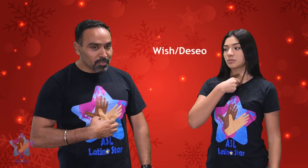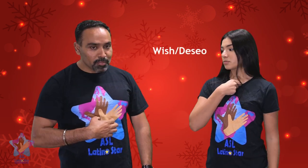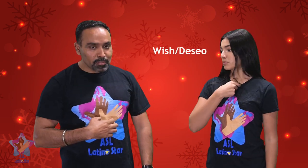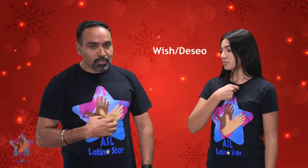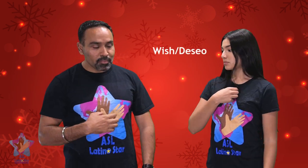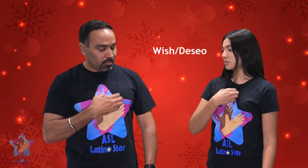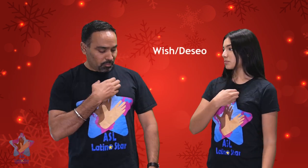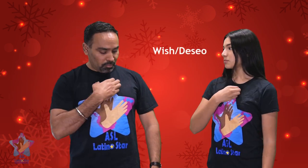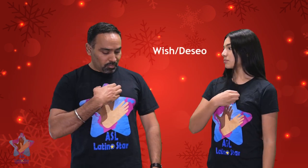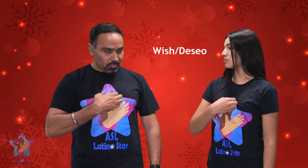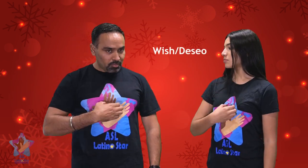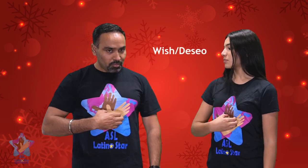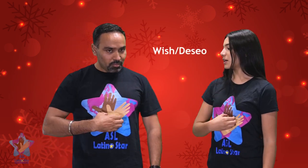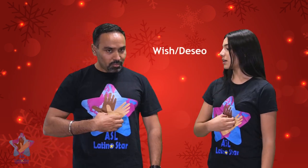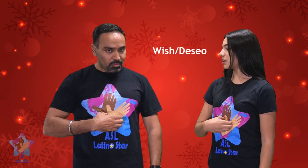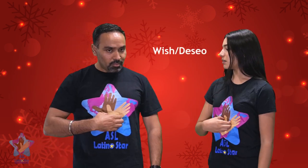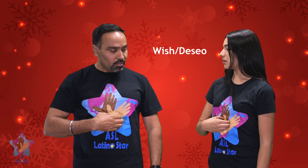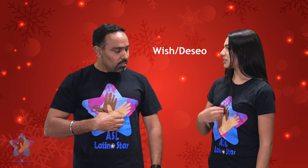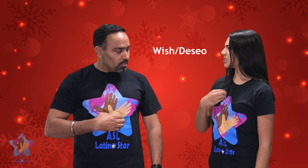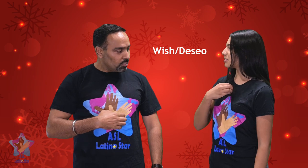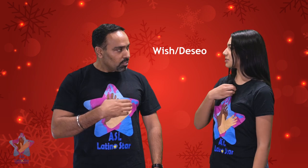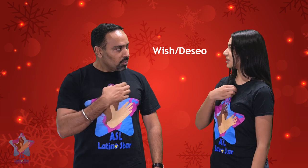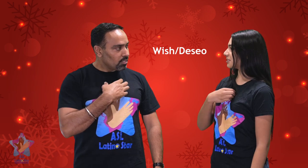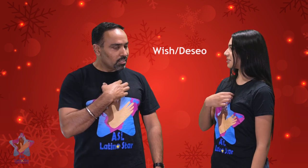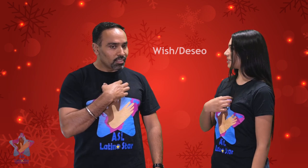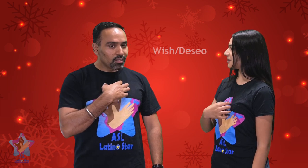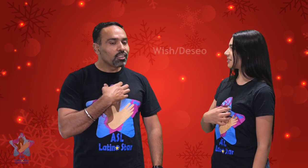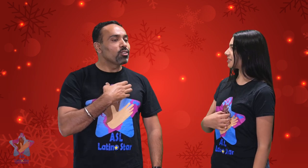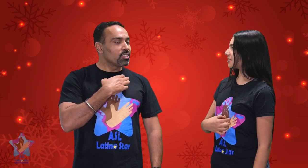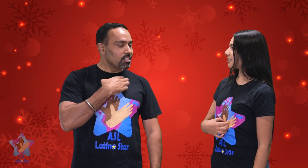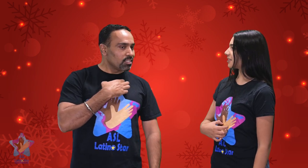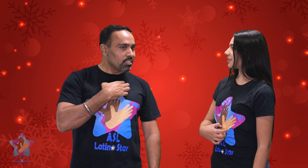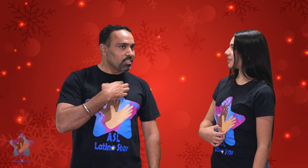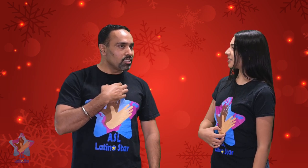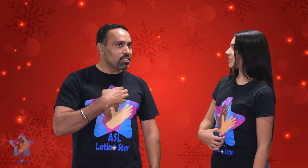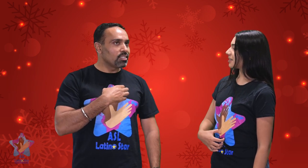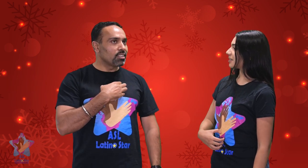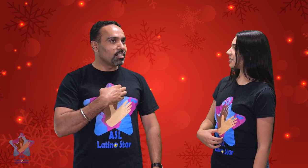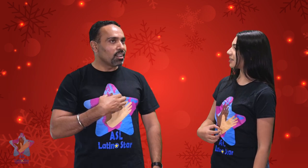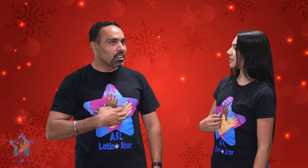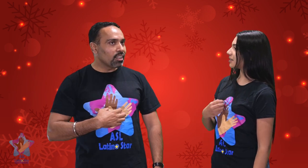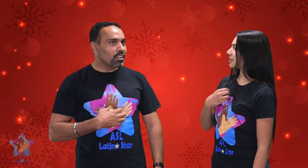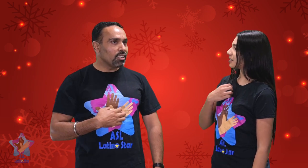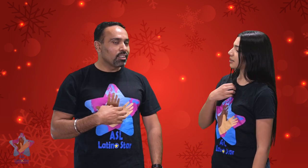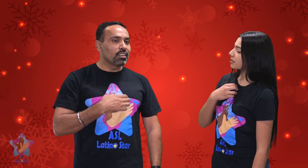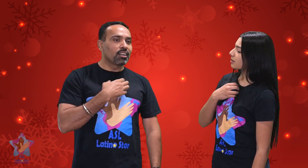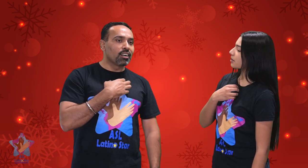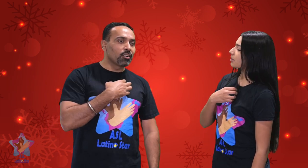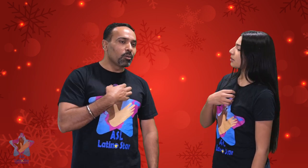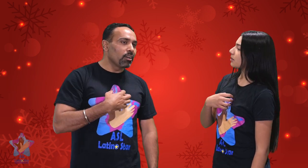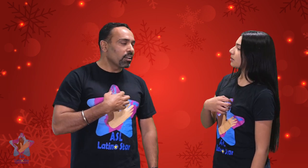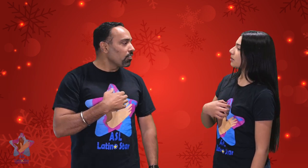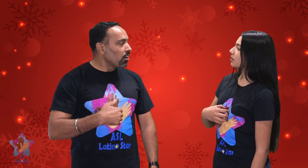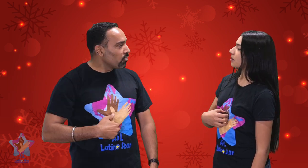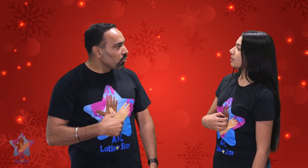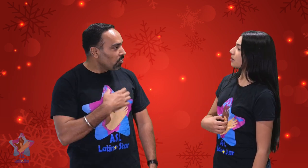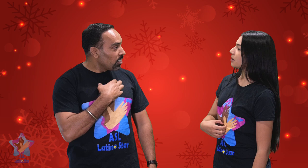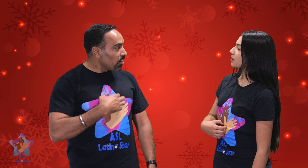Deseo. I thought this was hungry. No. This is hungry. Could be like when are you feeling